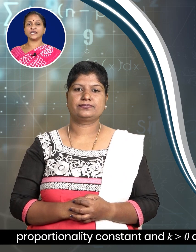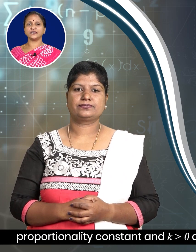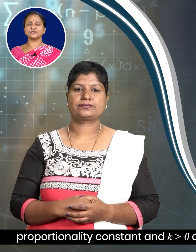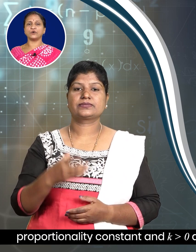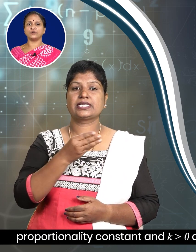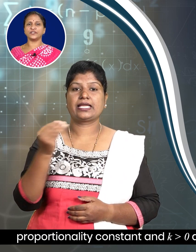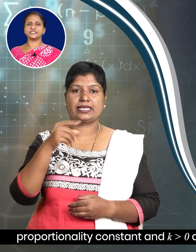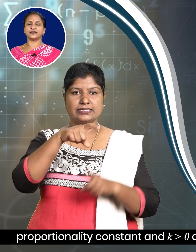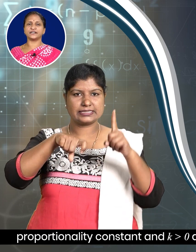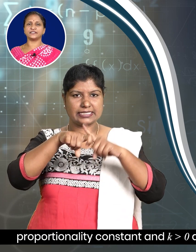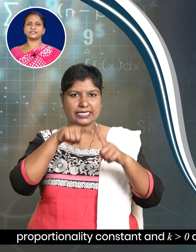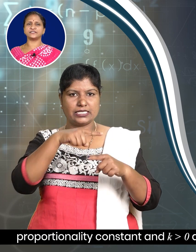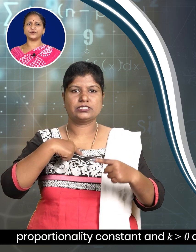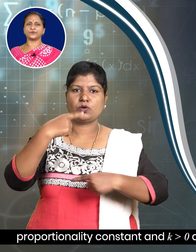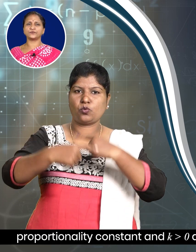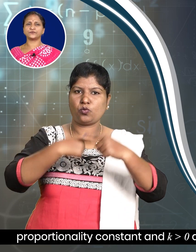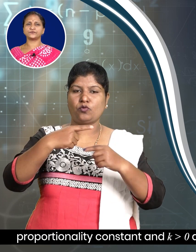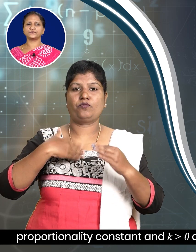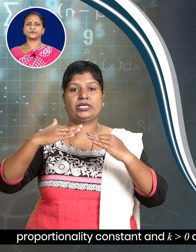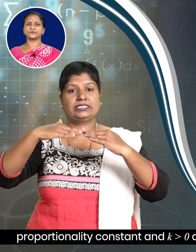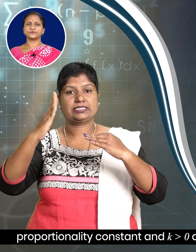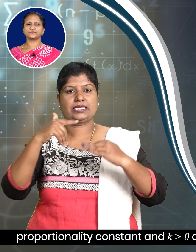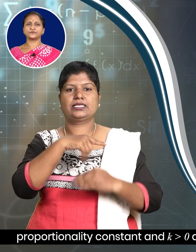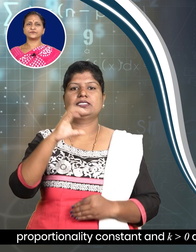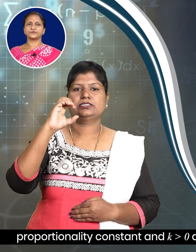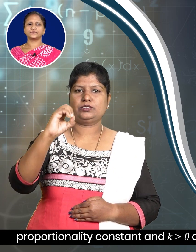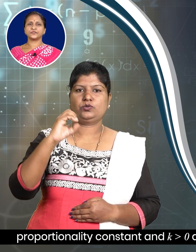and k is always greater than 0.